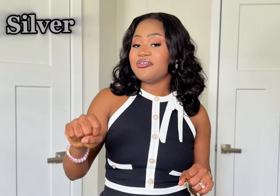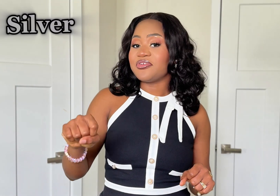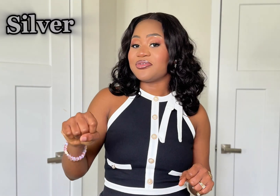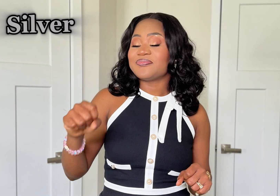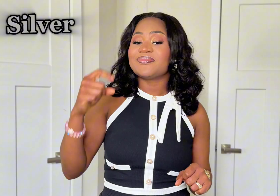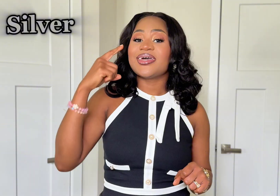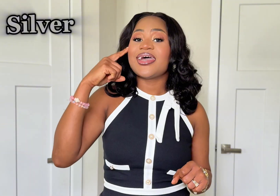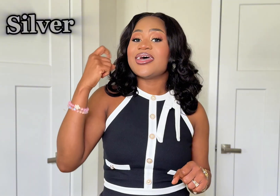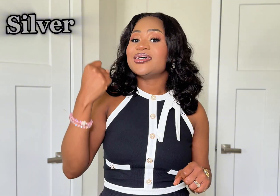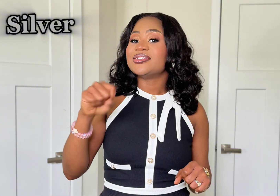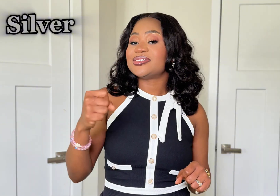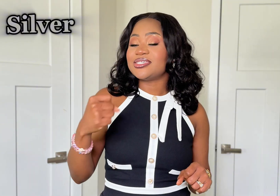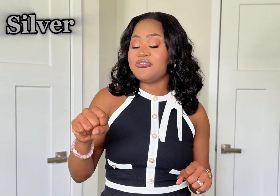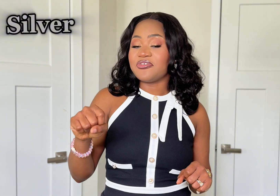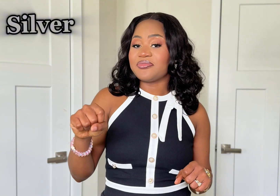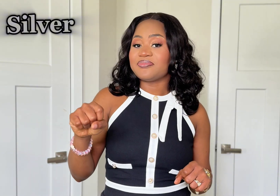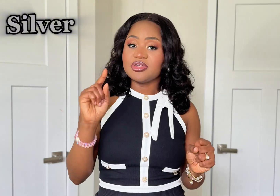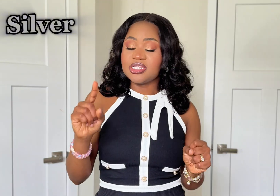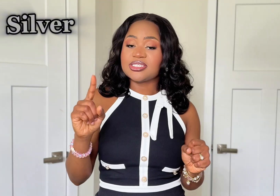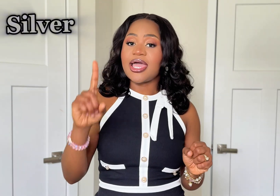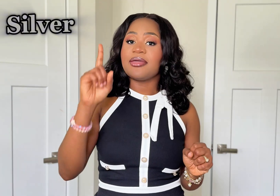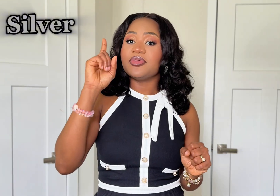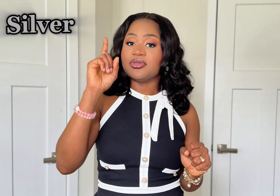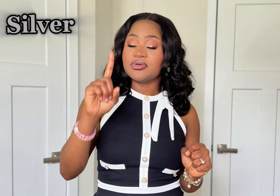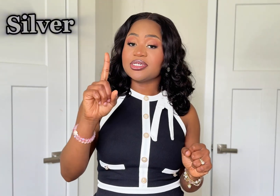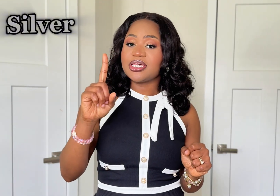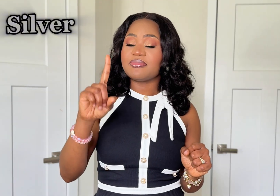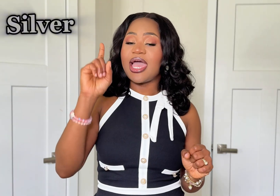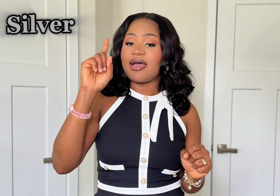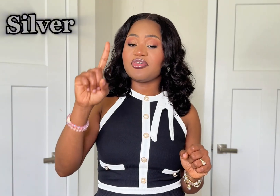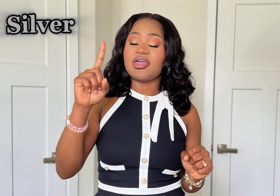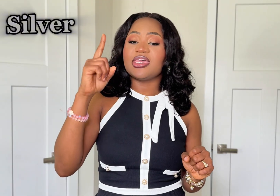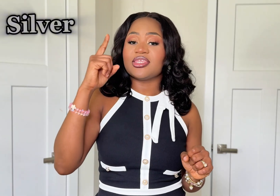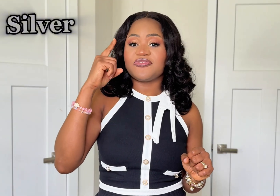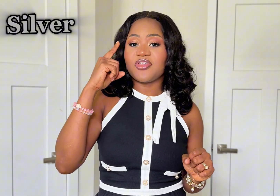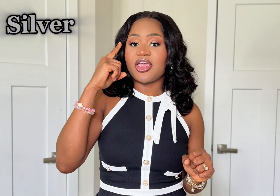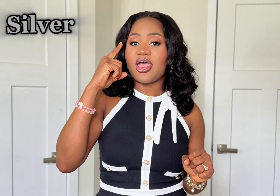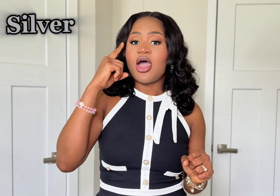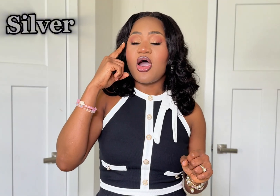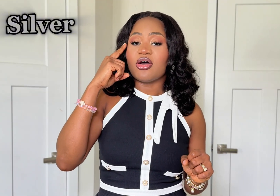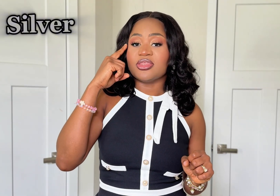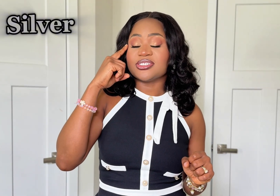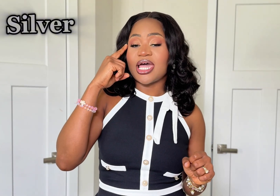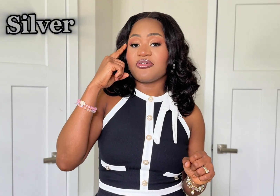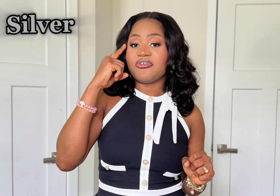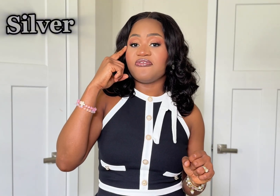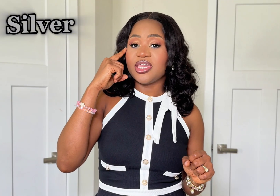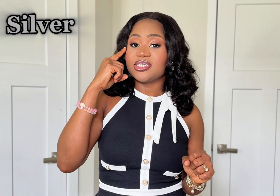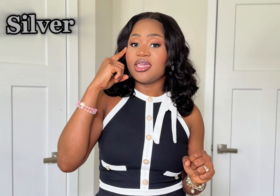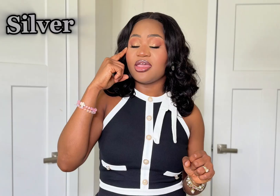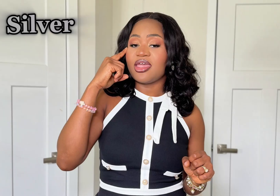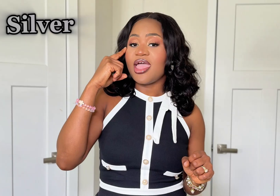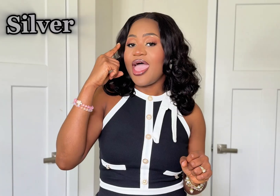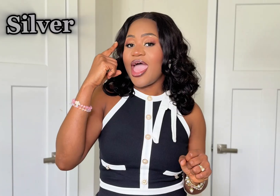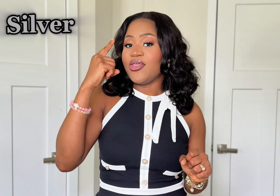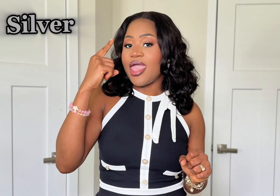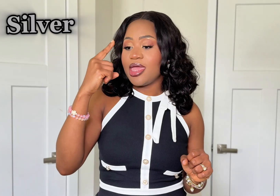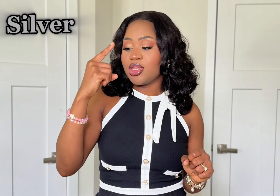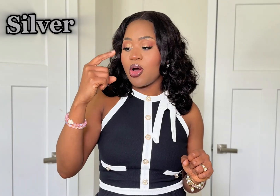Silver. Silver. This time you do the same thing, having your index finger on the side of your face here and you end up